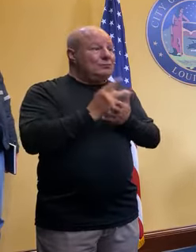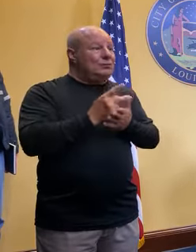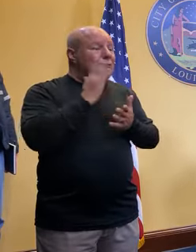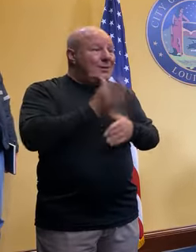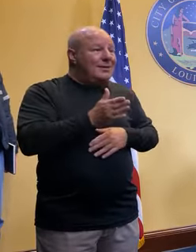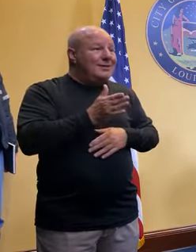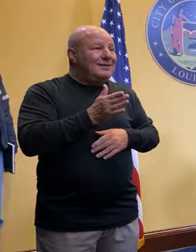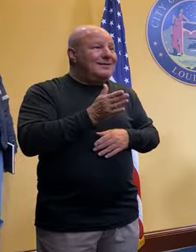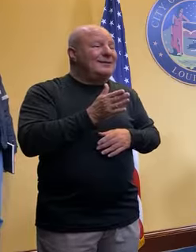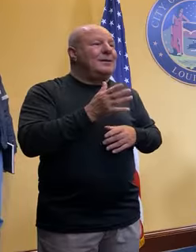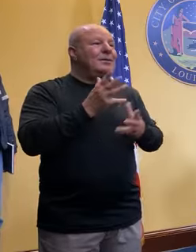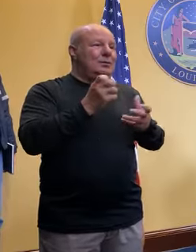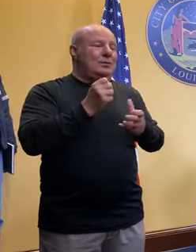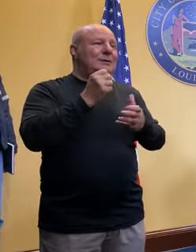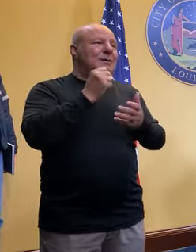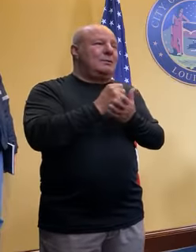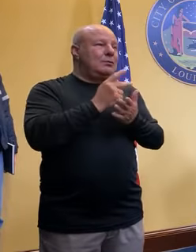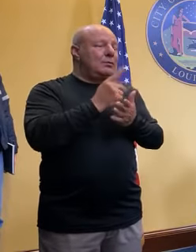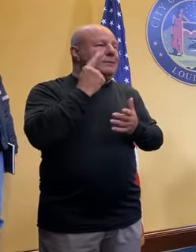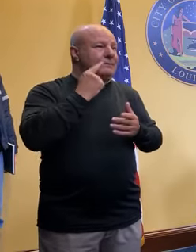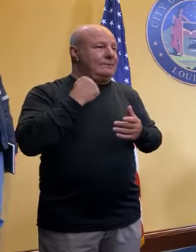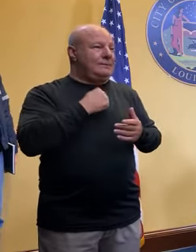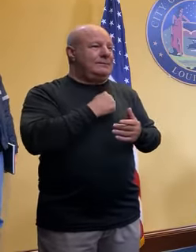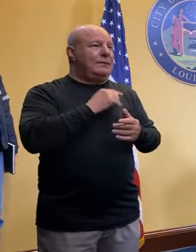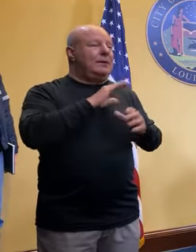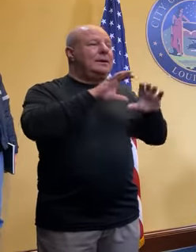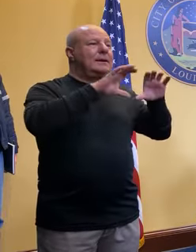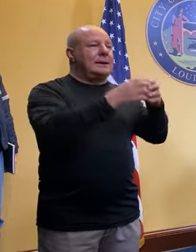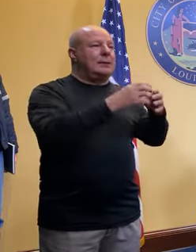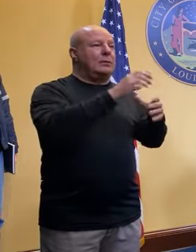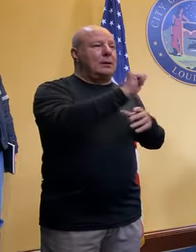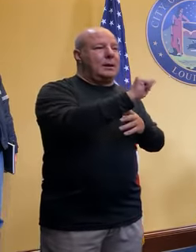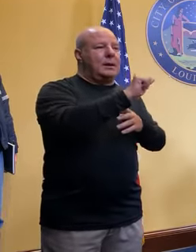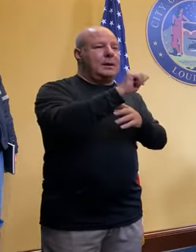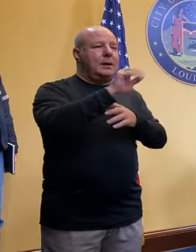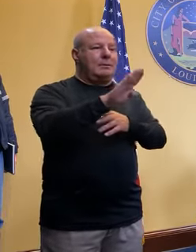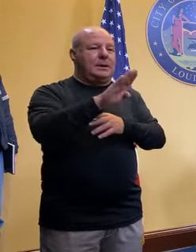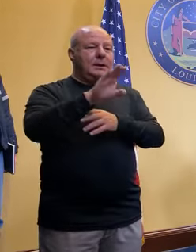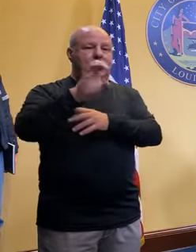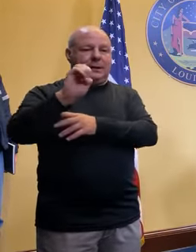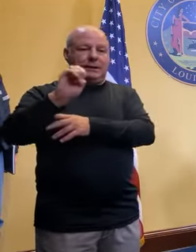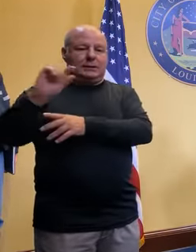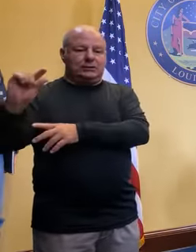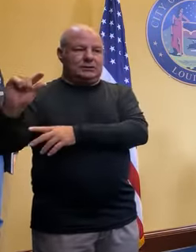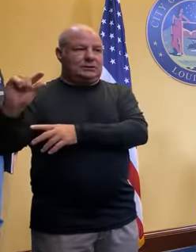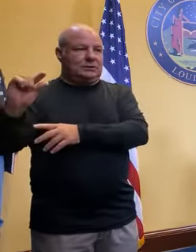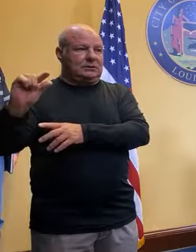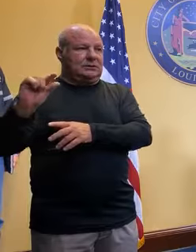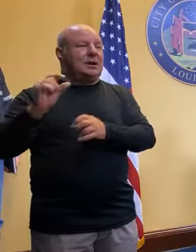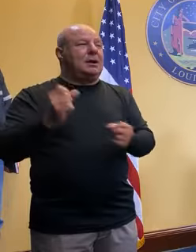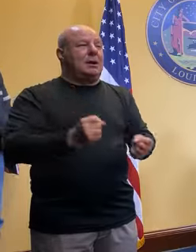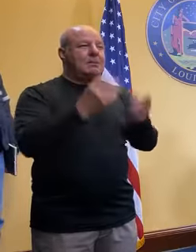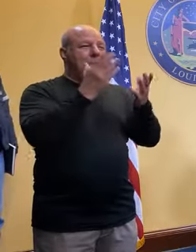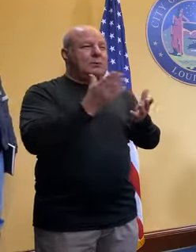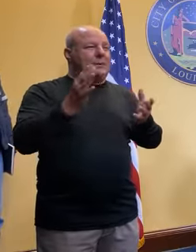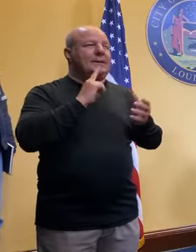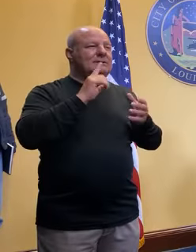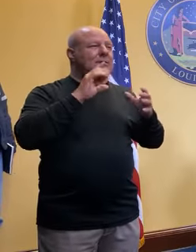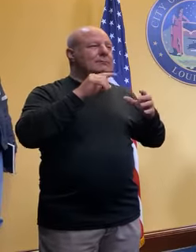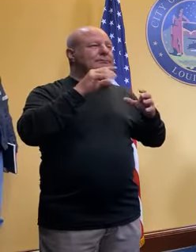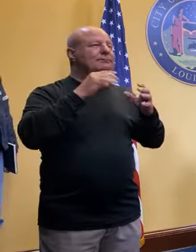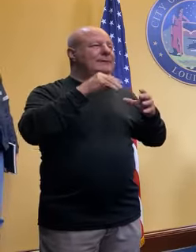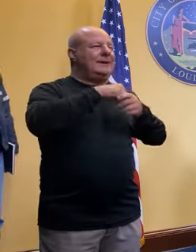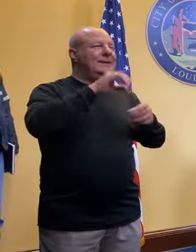want them to approve us for categories A, B, E, and G. Multiple things are tied to